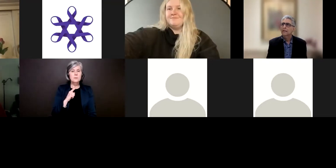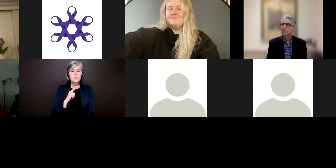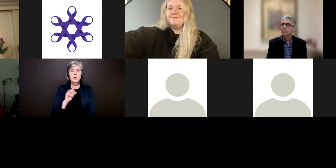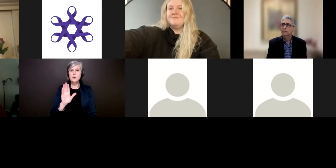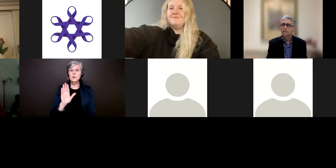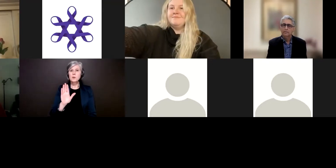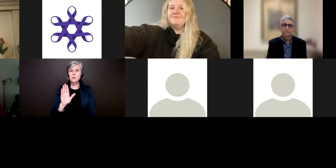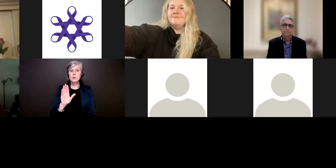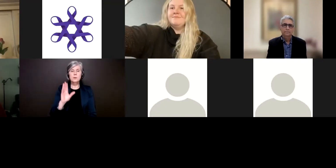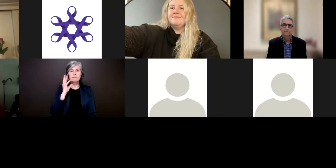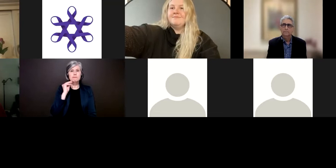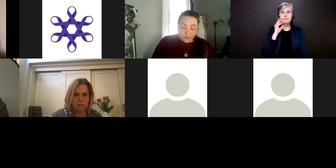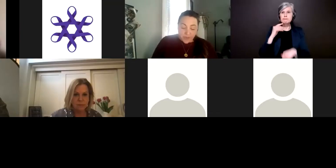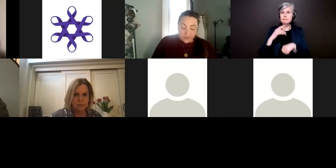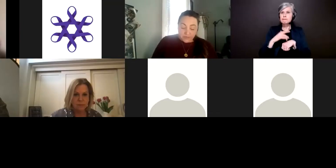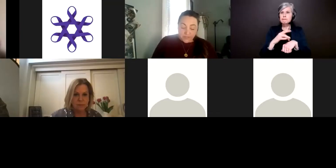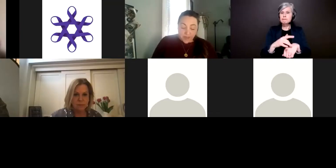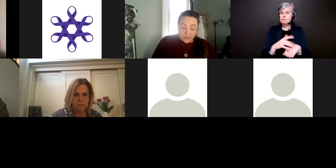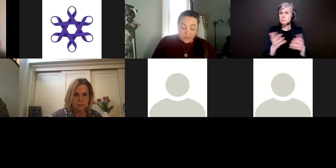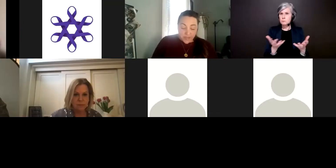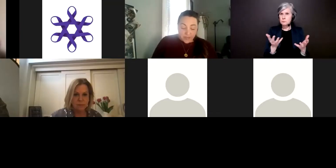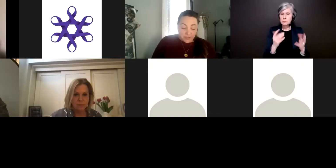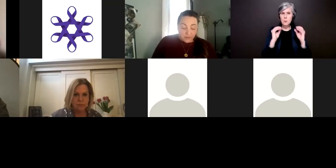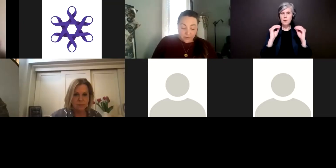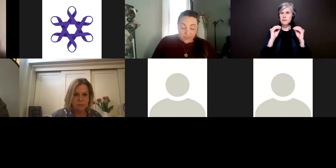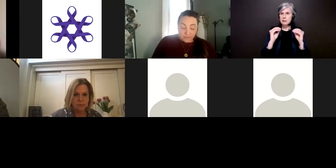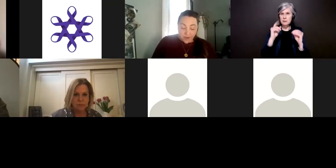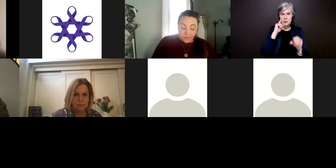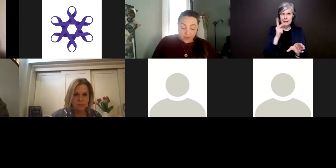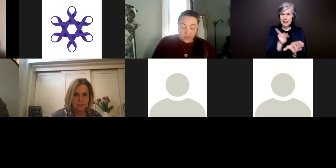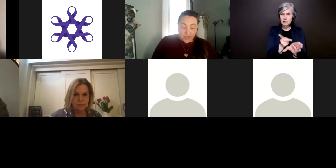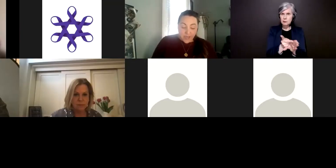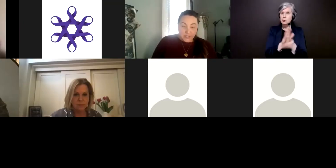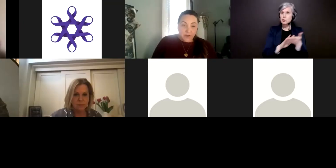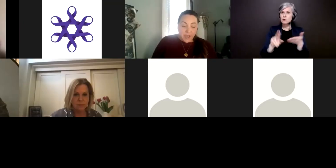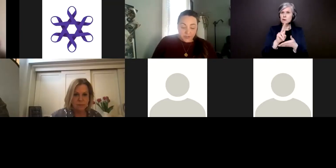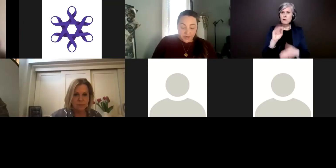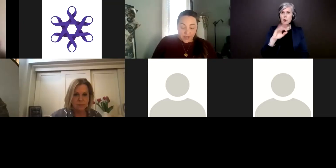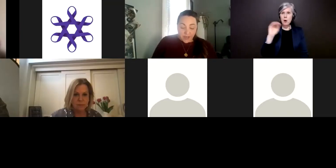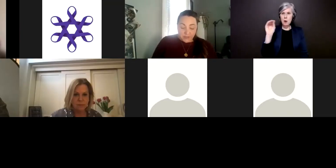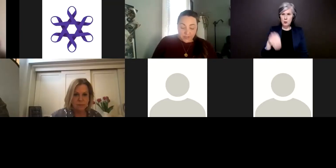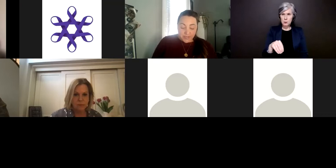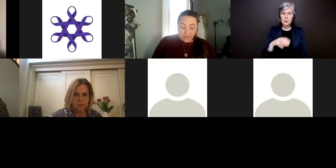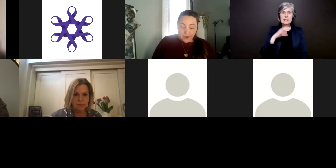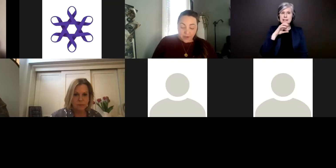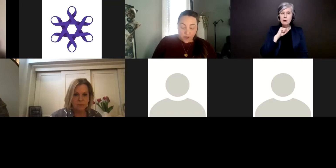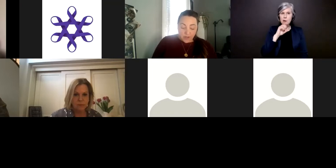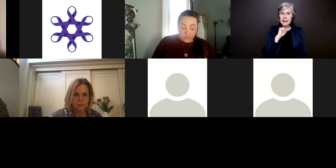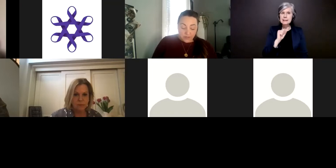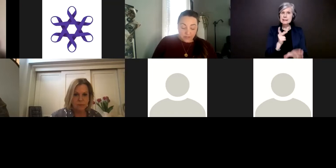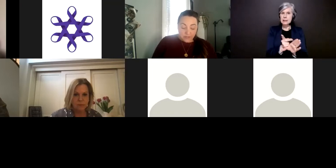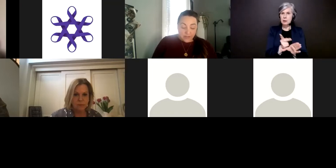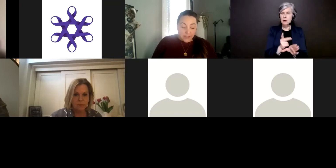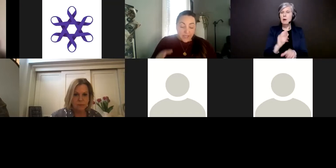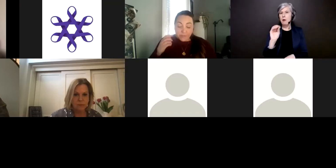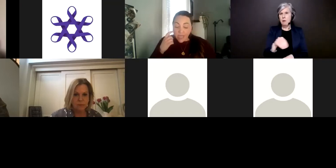Dr. Kieran Rabharu is a professor of psychiatry at the University of Ottawa and geriatric psychiatrist at the Ottawa